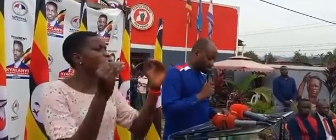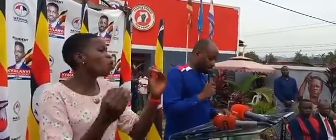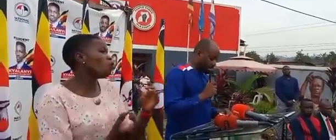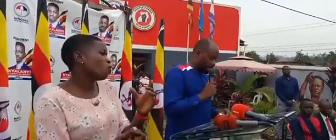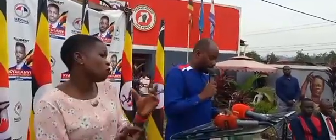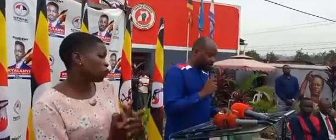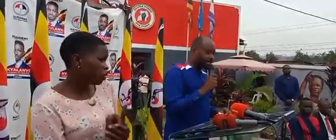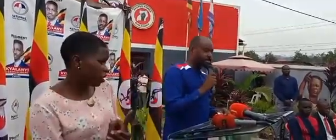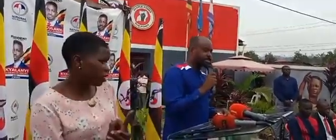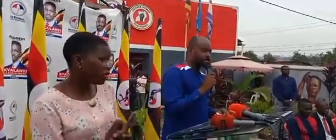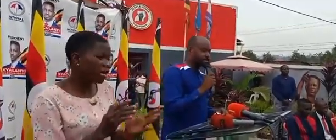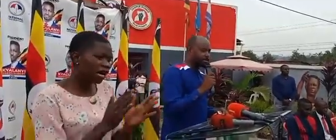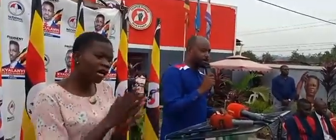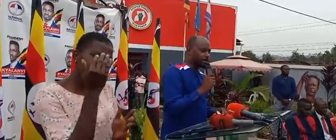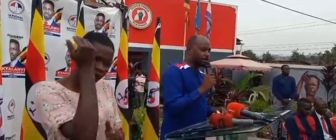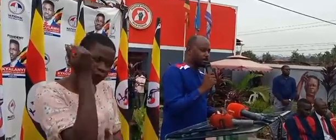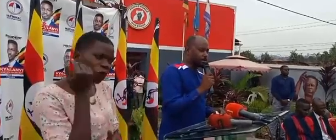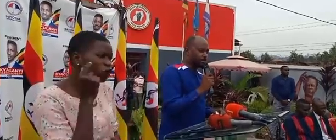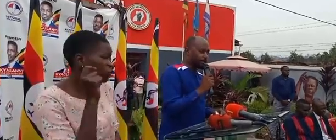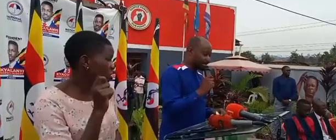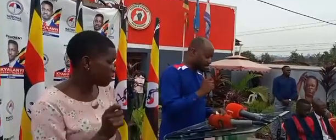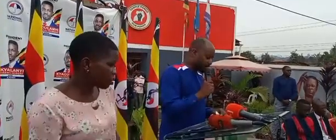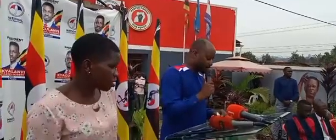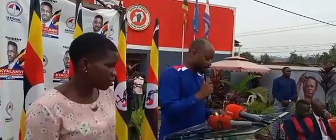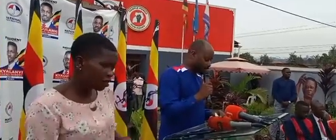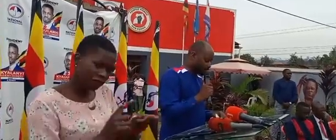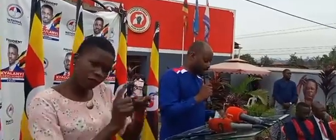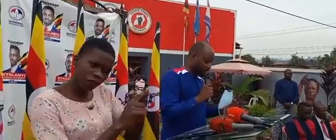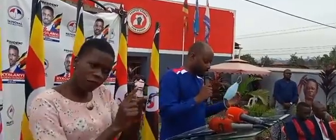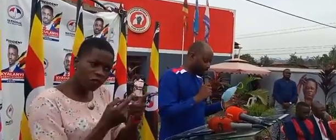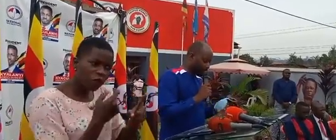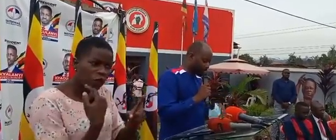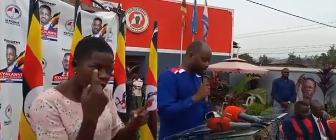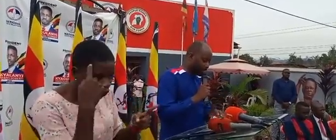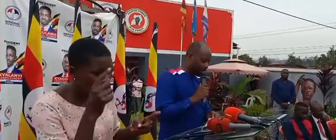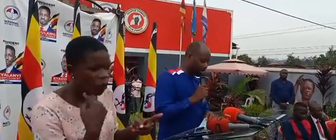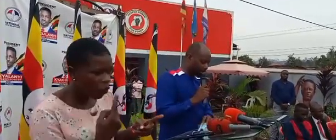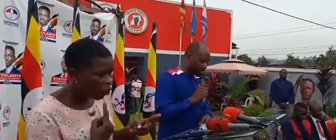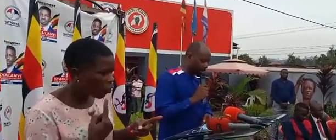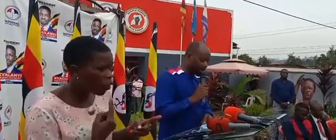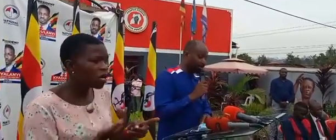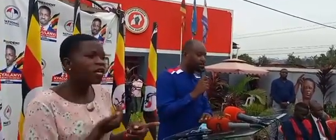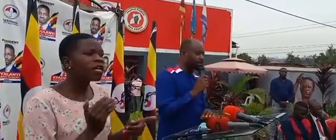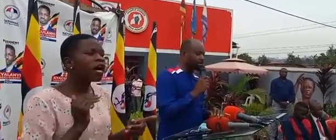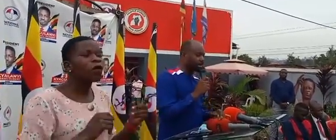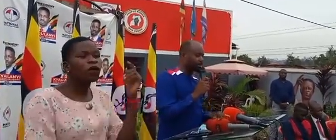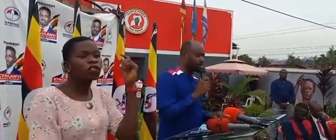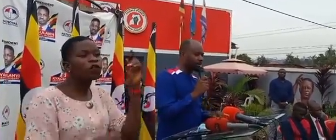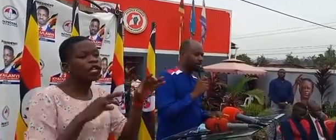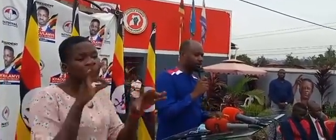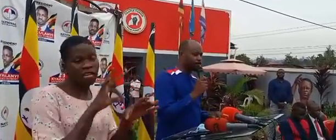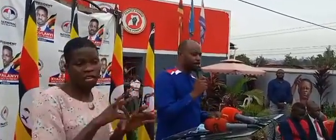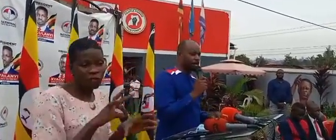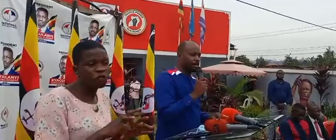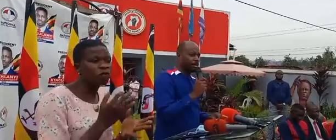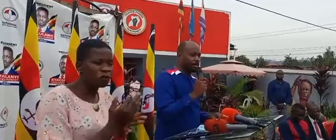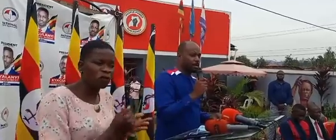opportunities, and for justice. Firstly, for, of course, our stolen election, as we all